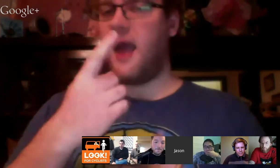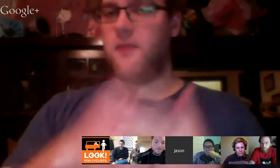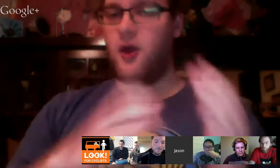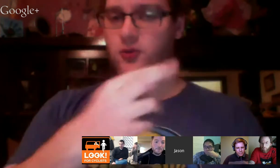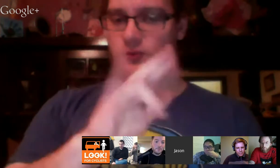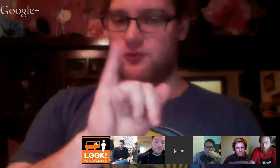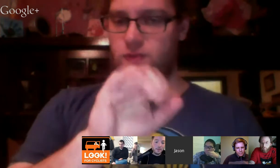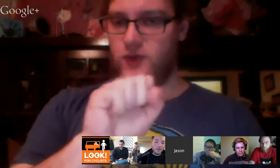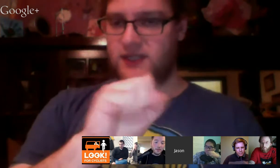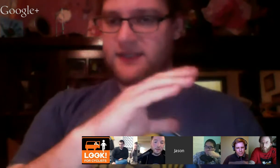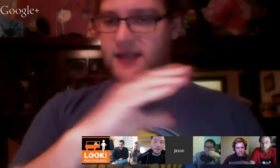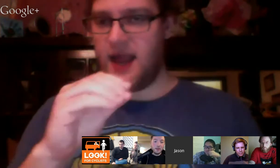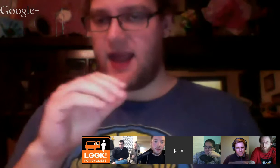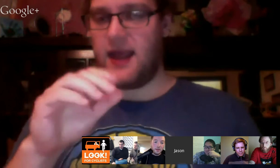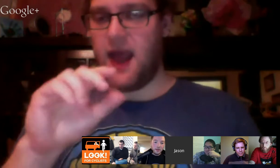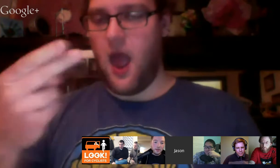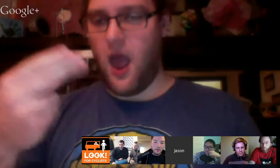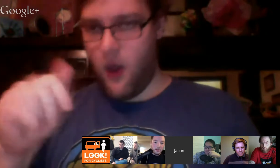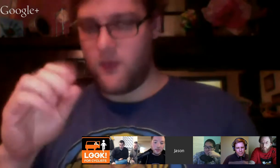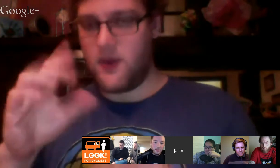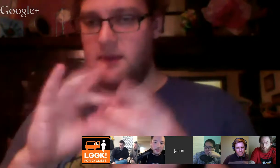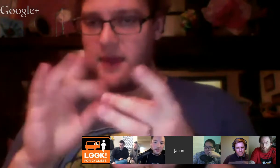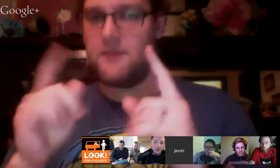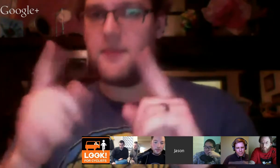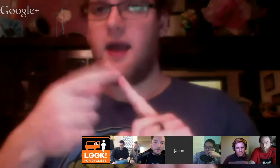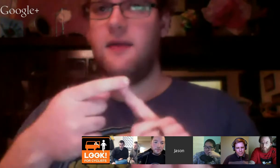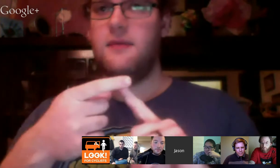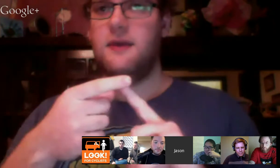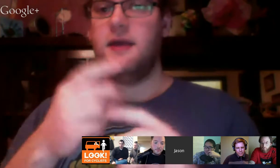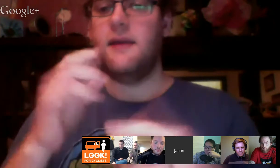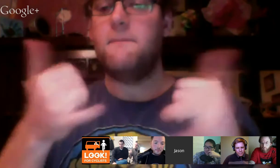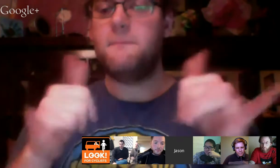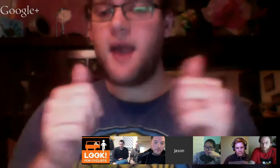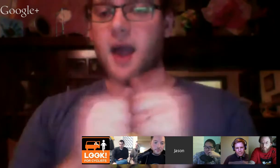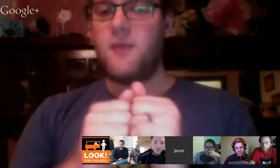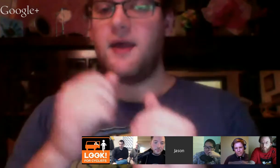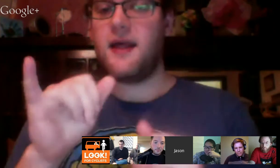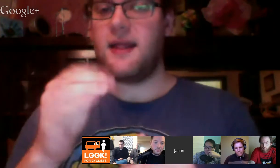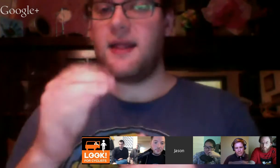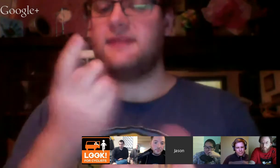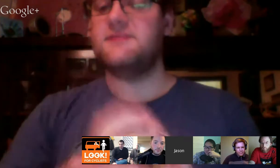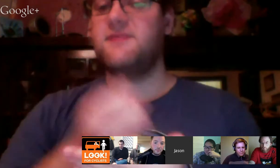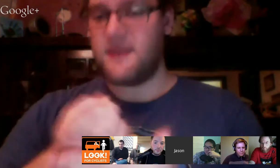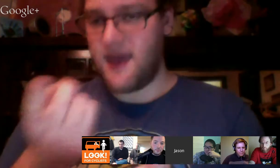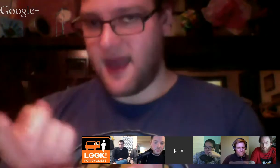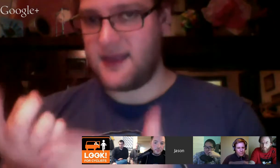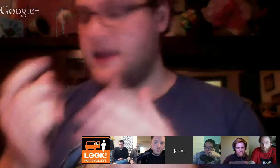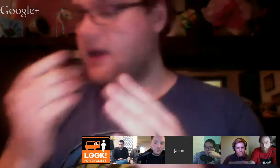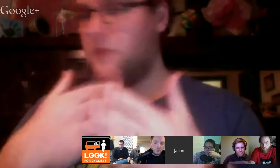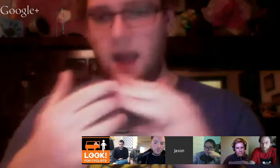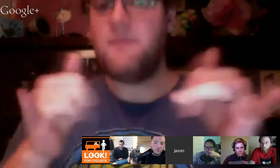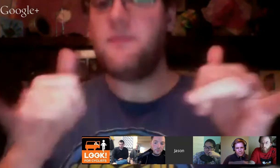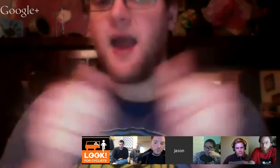Sure. With what Chris and Hal said, playing with the